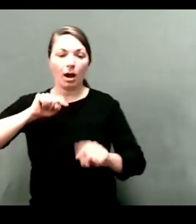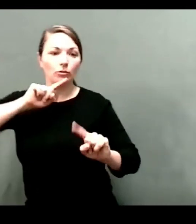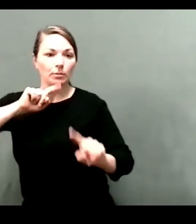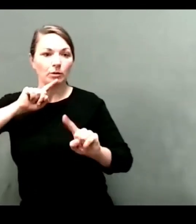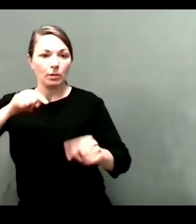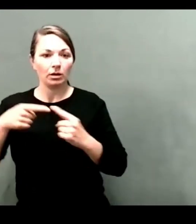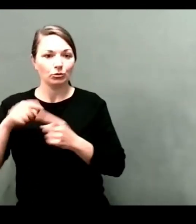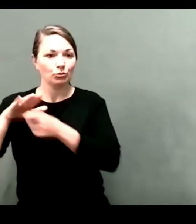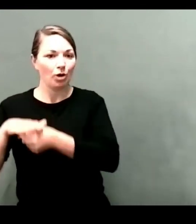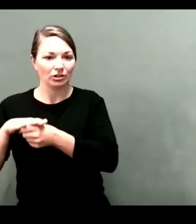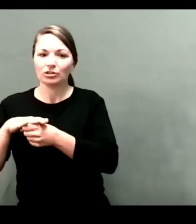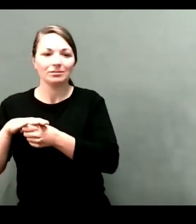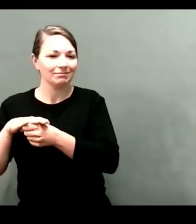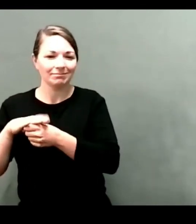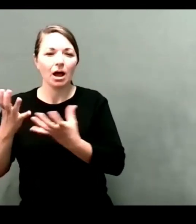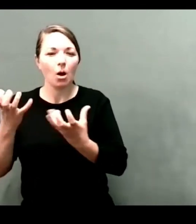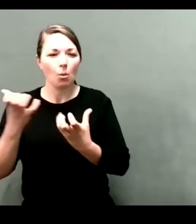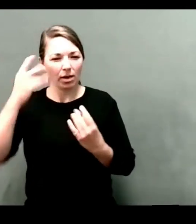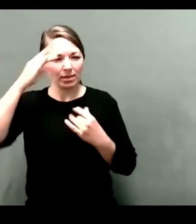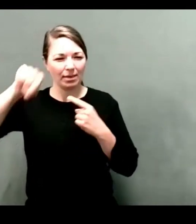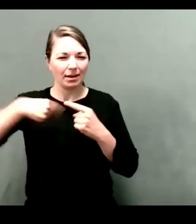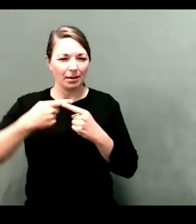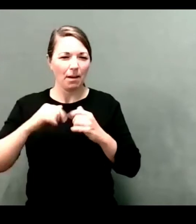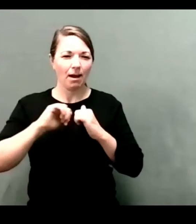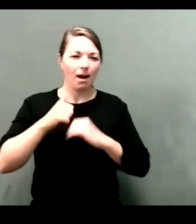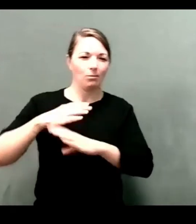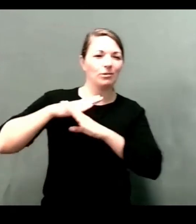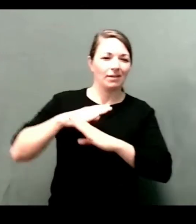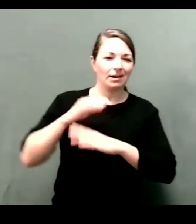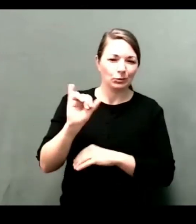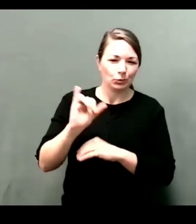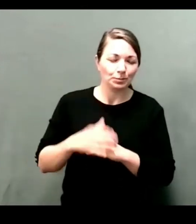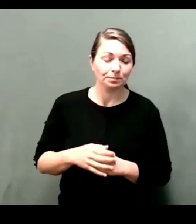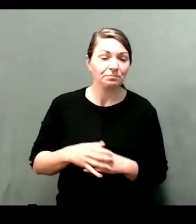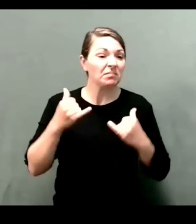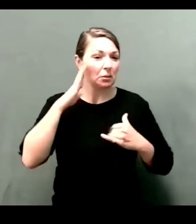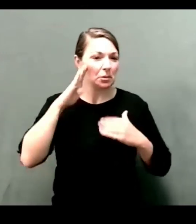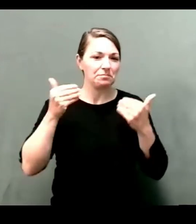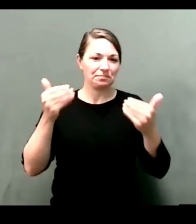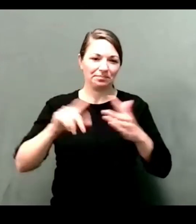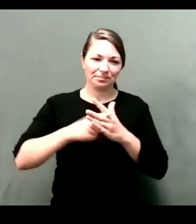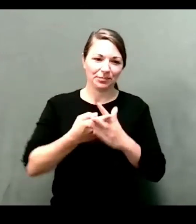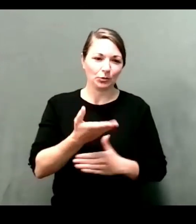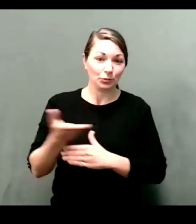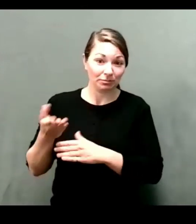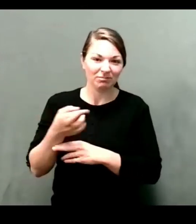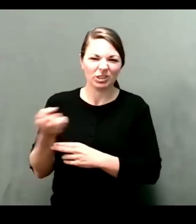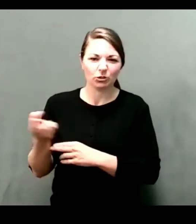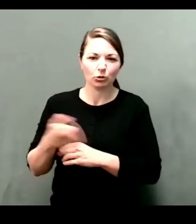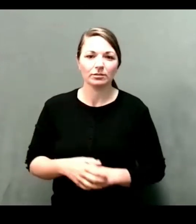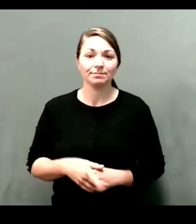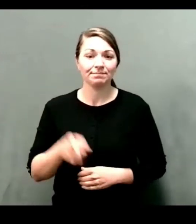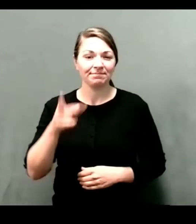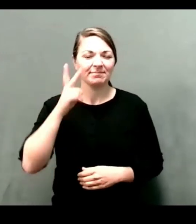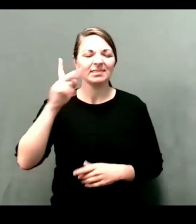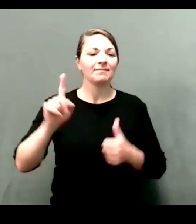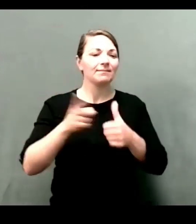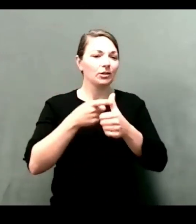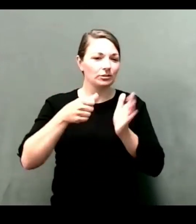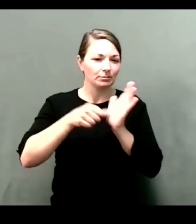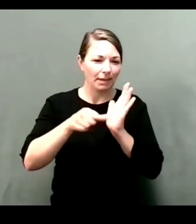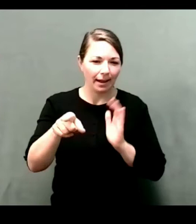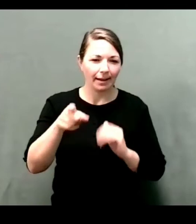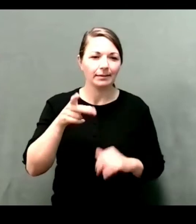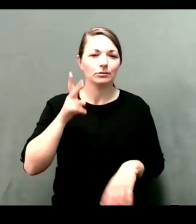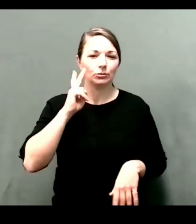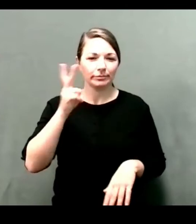as a caseworker. So now we're going to go ahead and get to the resource. All right, folks. So this is the cover page of this resource that you'll see